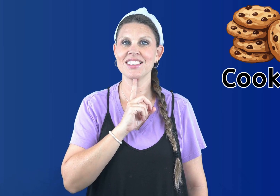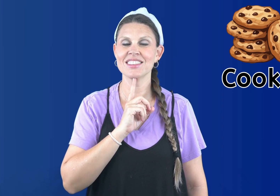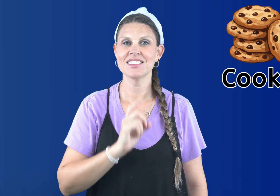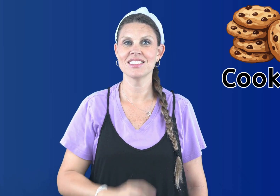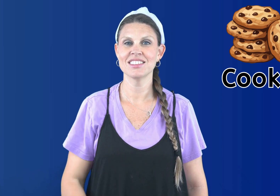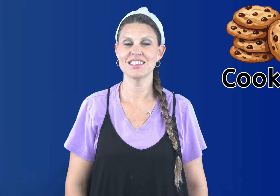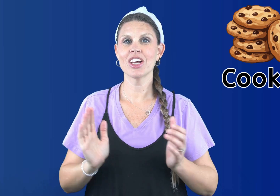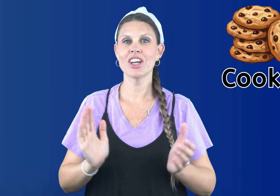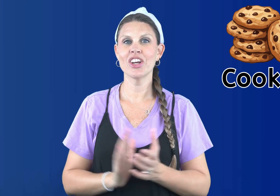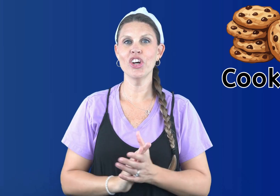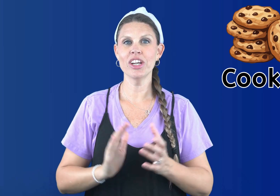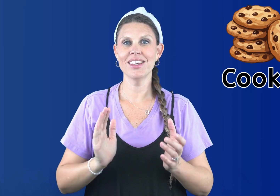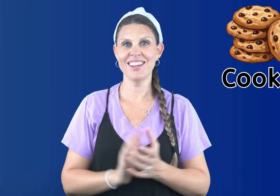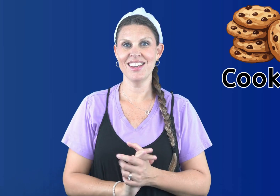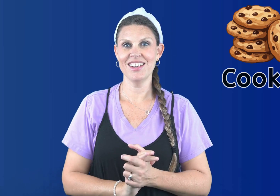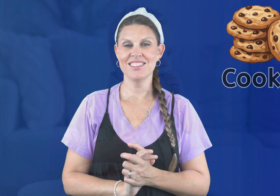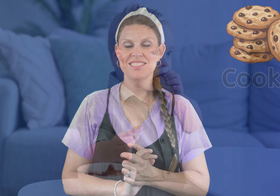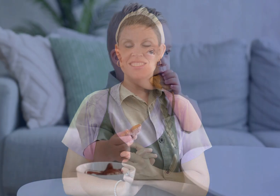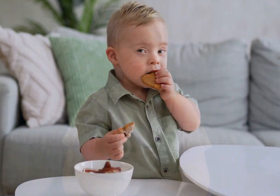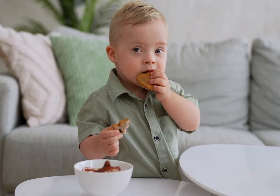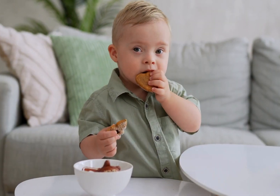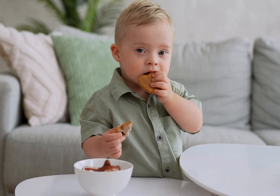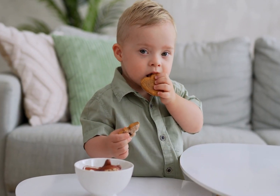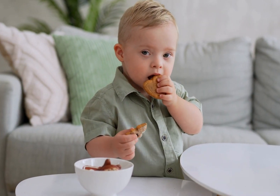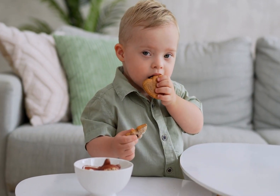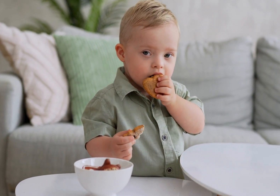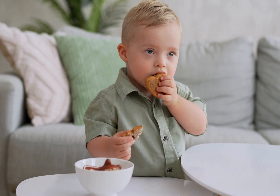Cookie. Cookie.